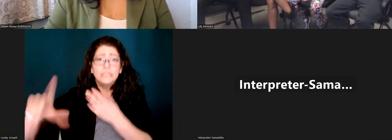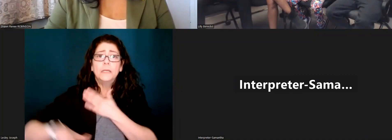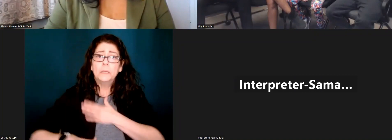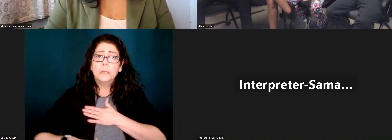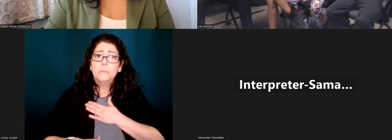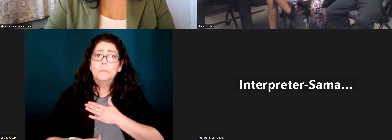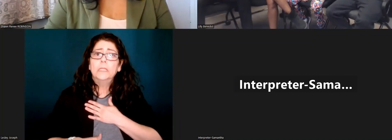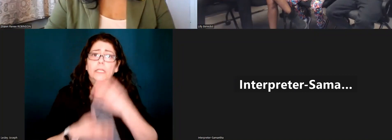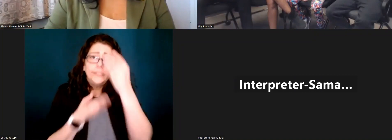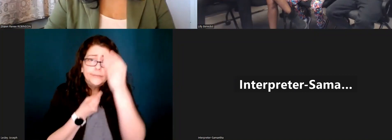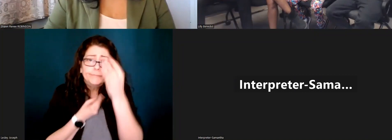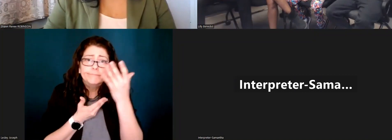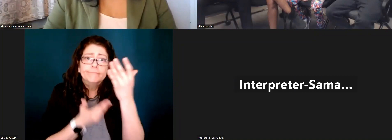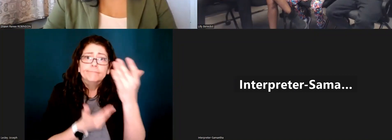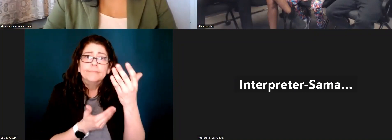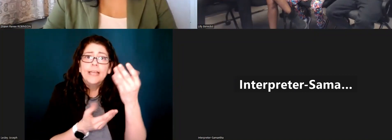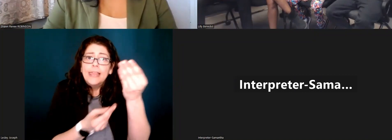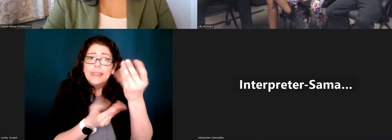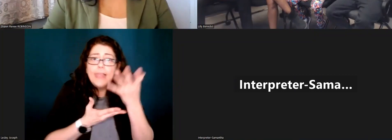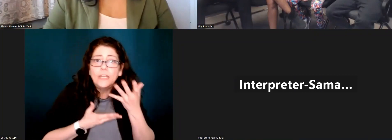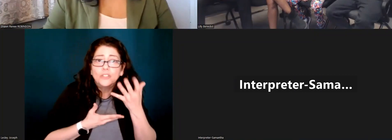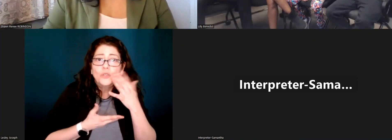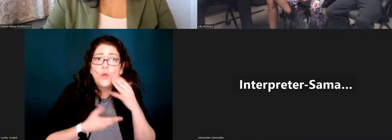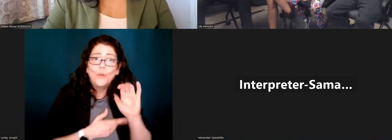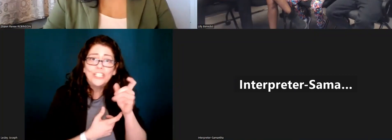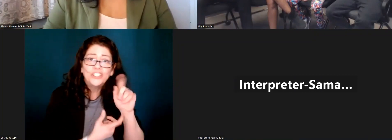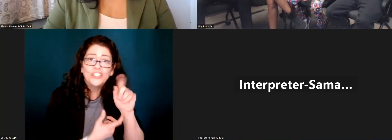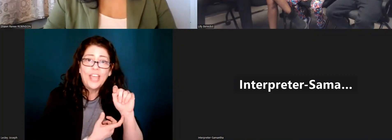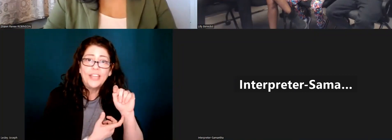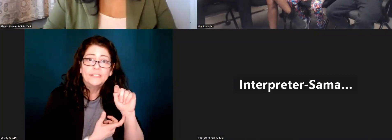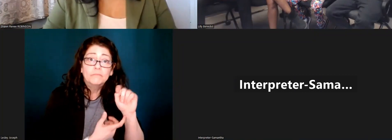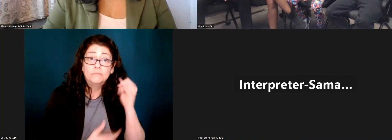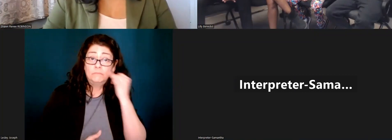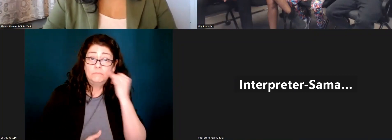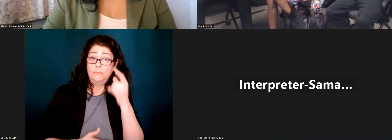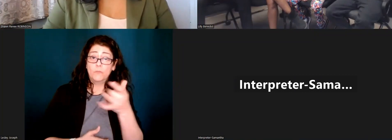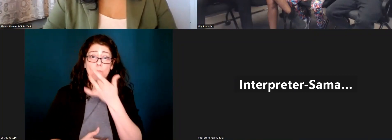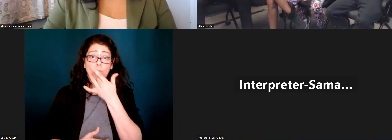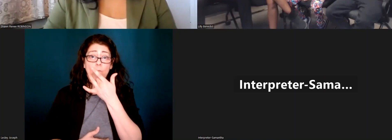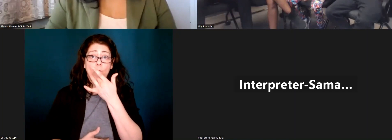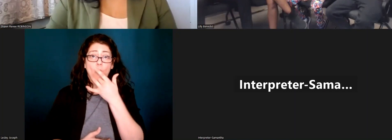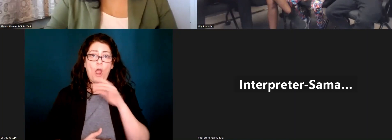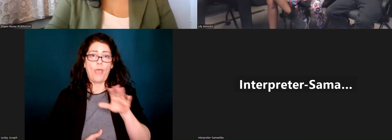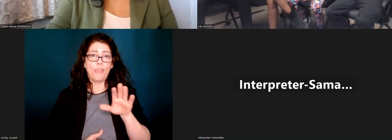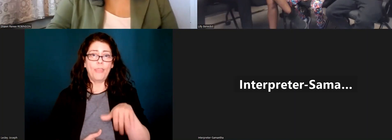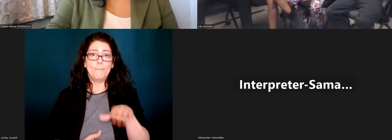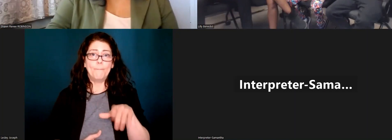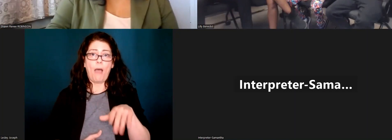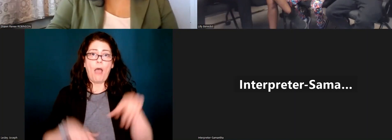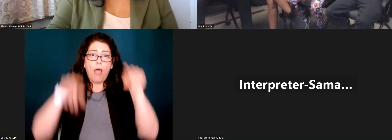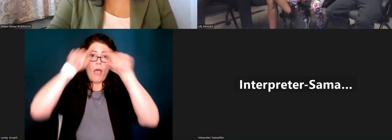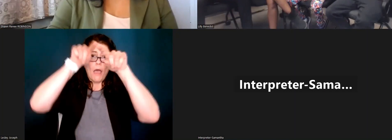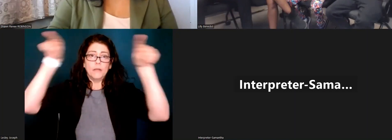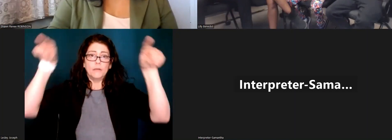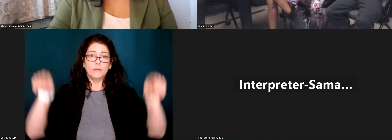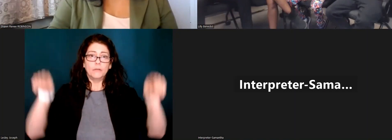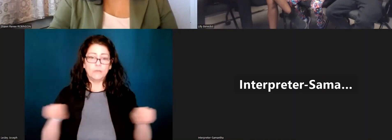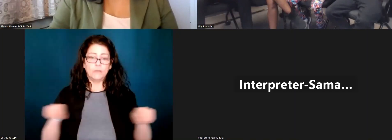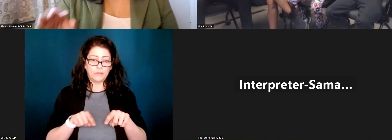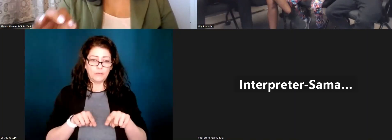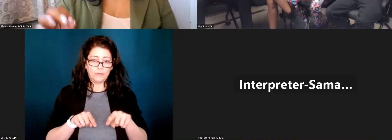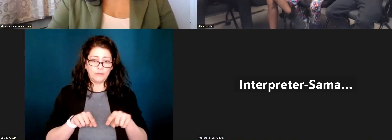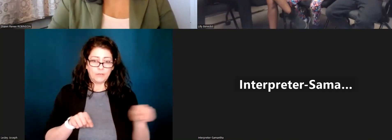Seed support staff in the chat. And if you prefer, at the bottom of your screen, you will see closed caption